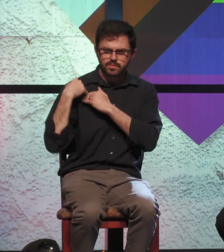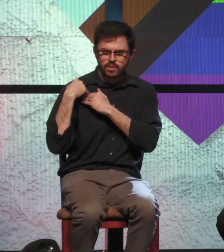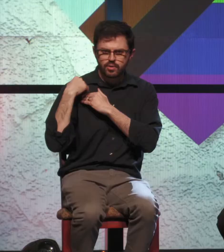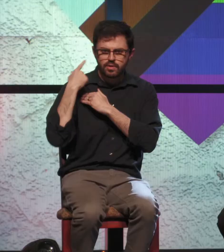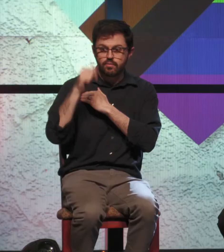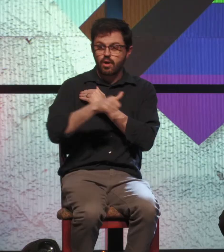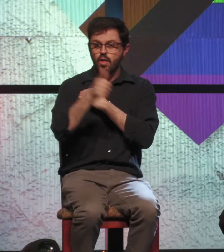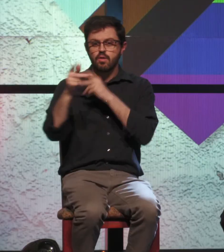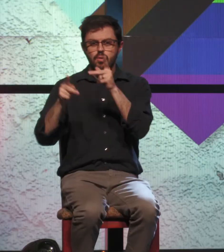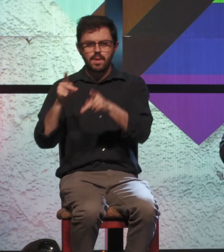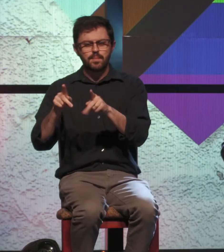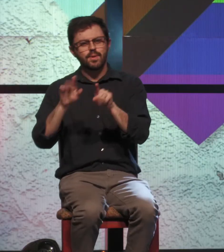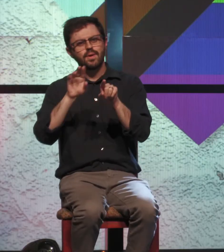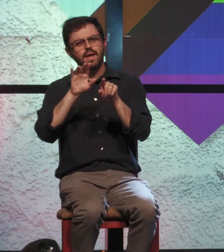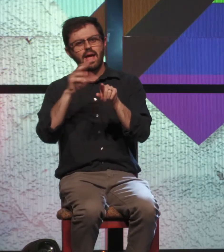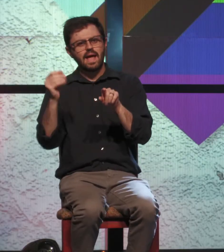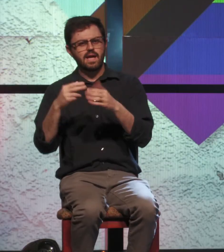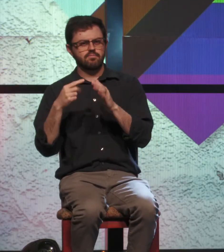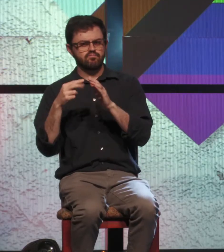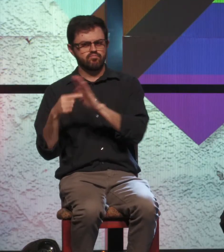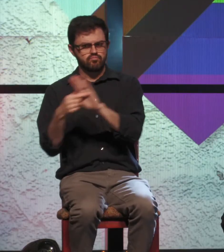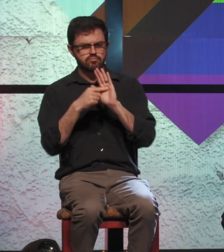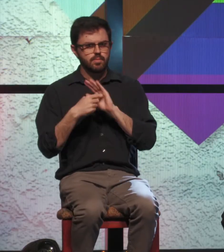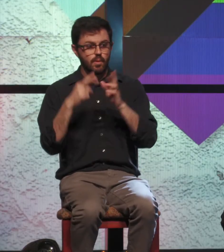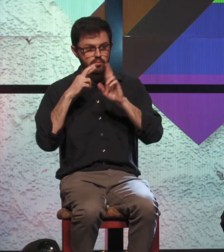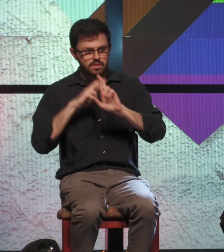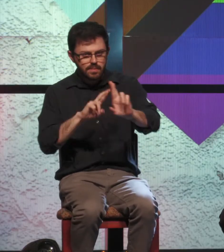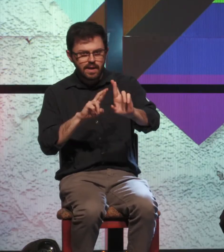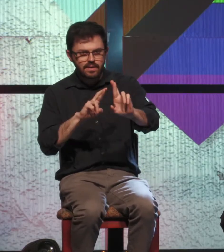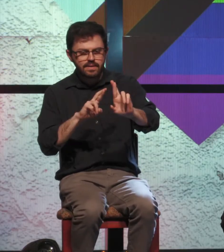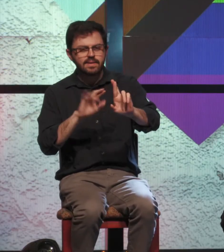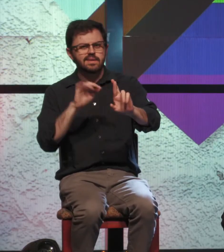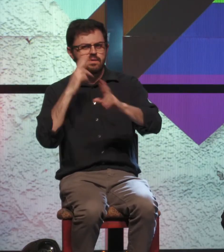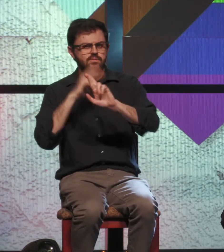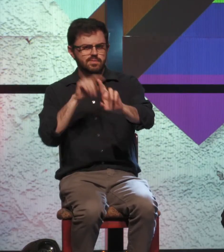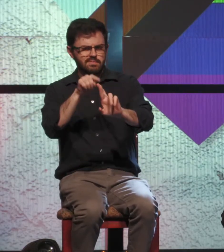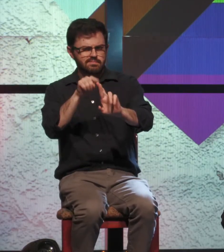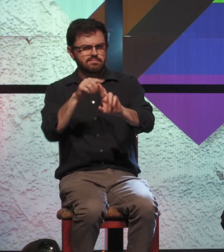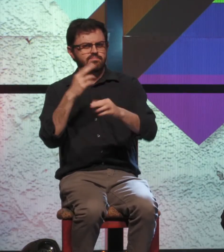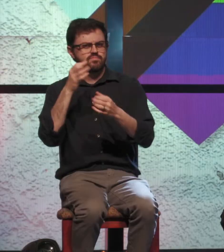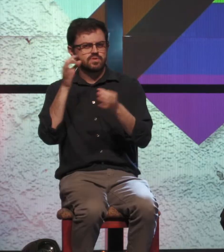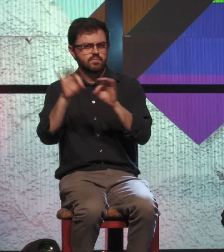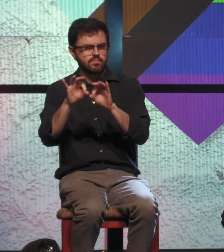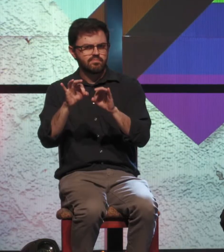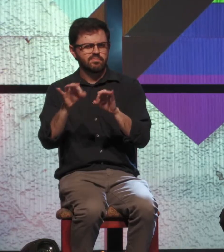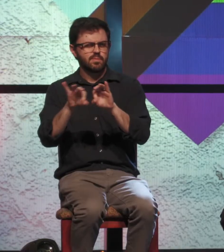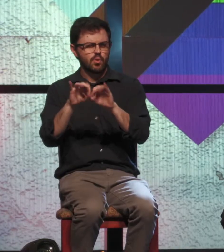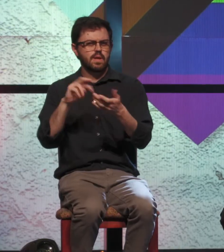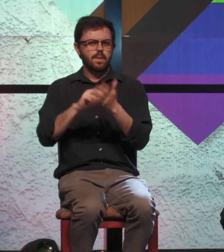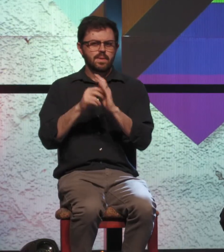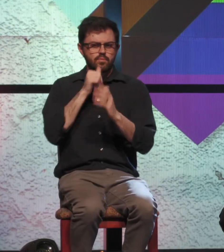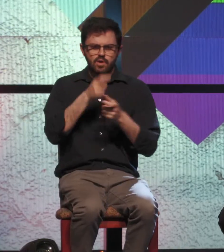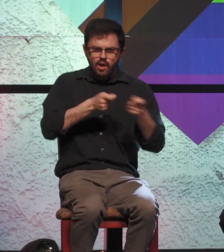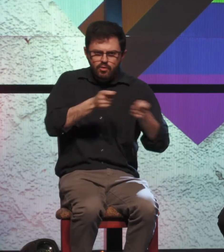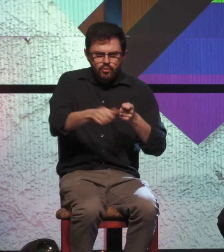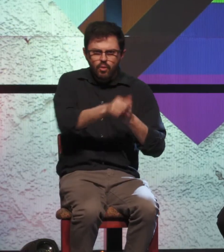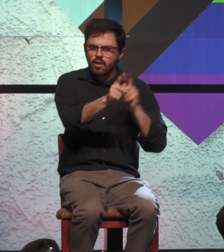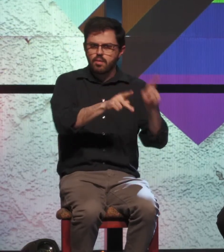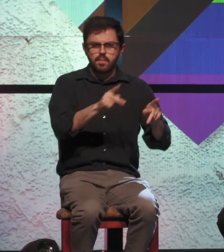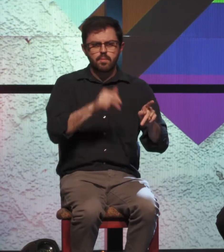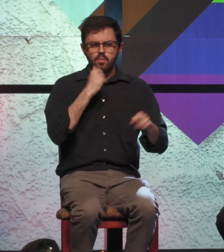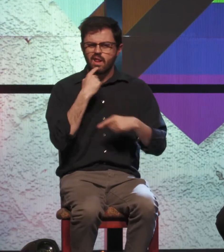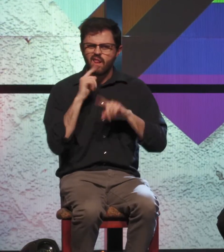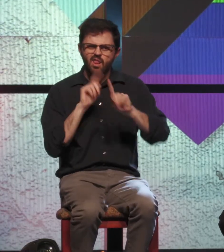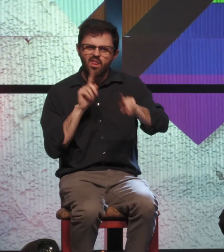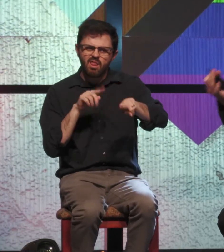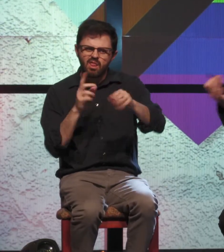of the other. And that respect is important because respect means that we don't end up controlling people. We don't tell them what to do, what to believe in our love,